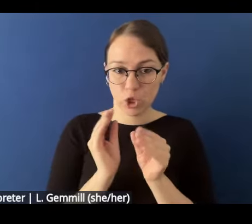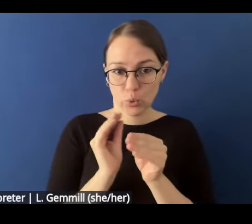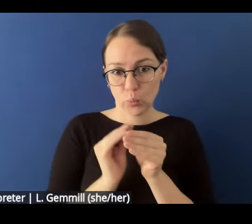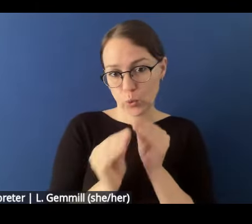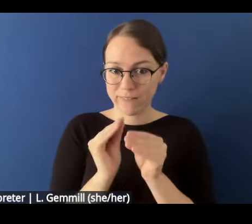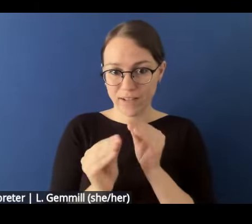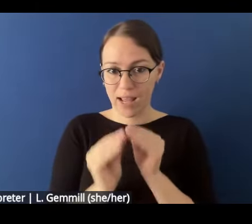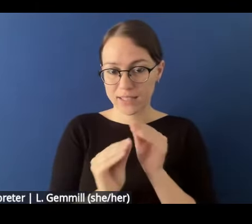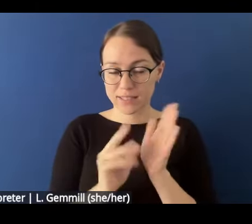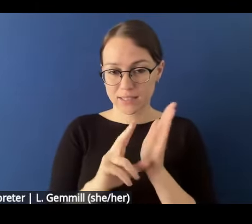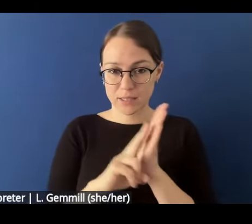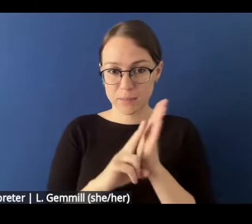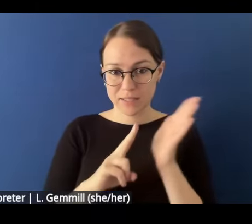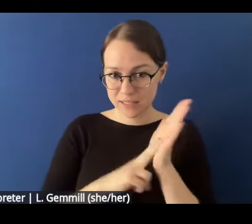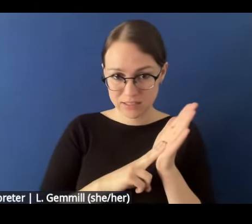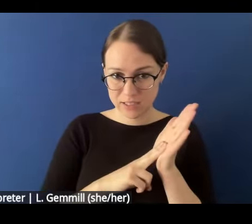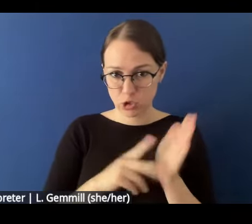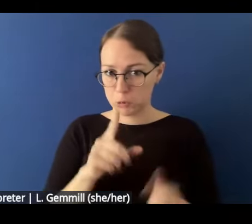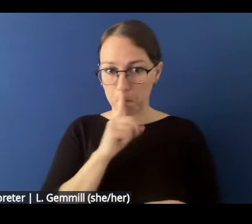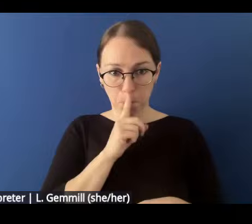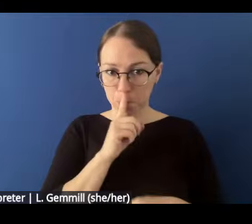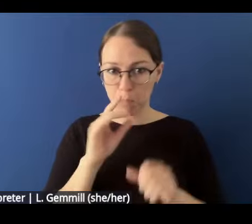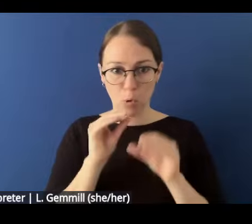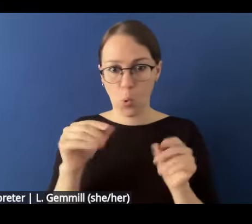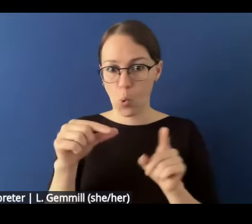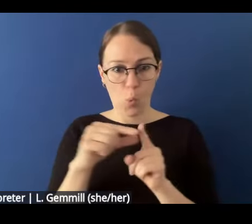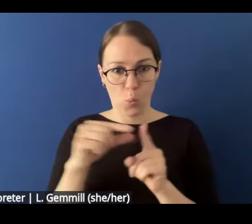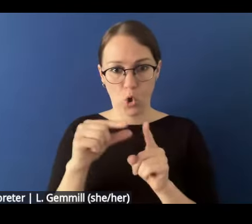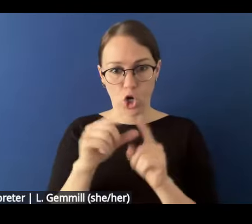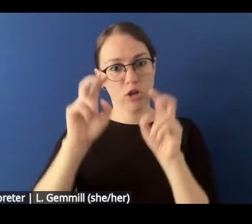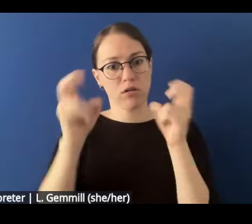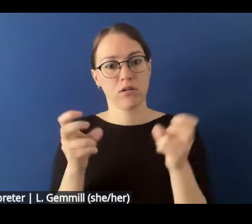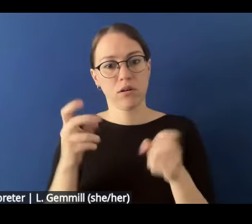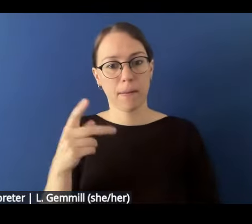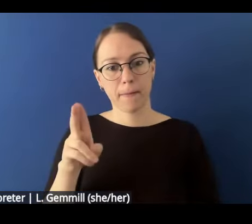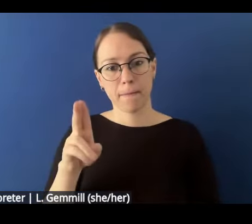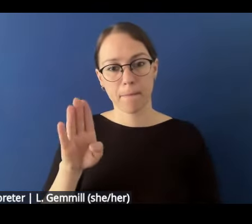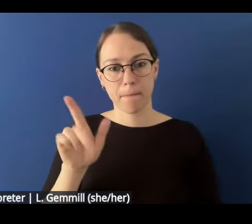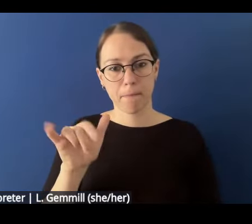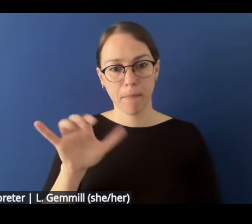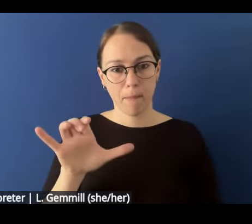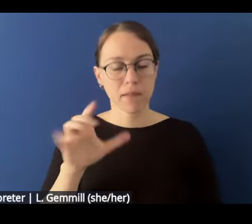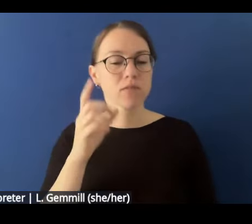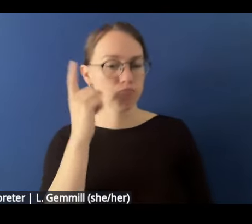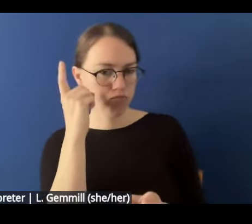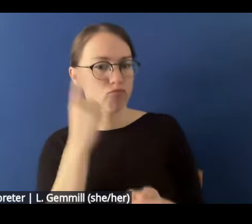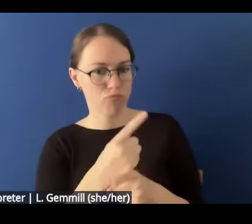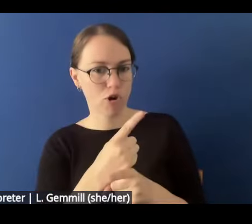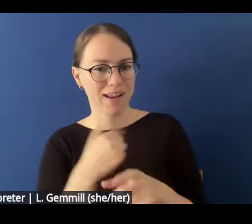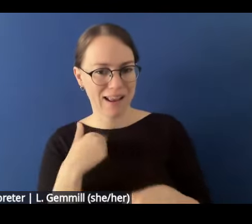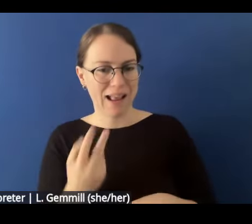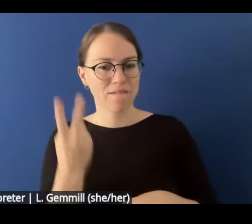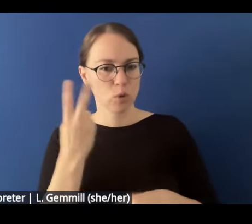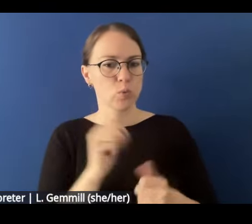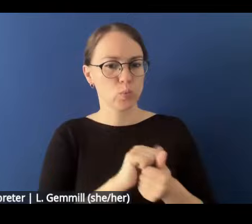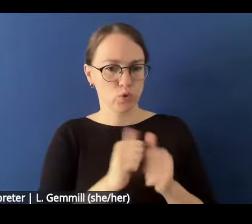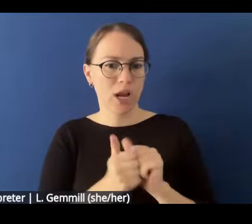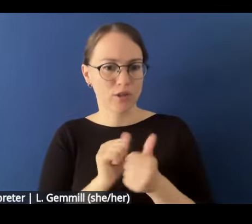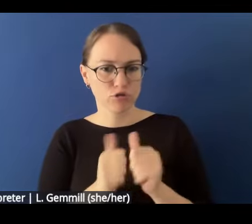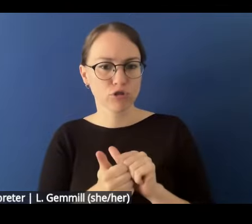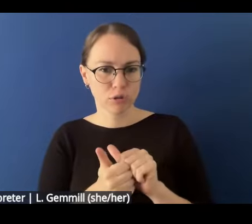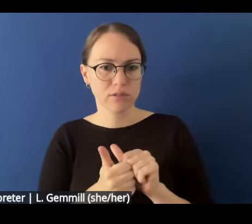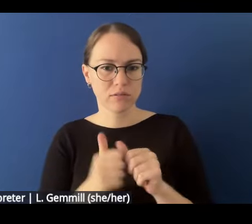Mhm. excluded the word public. That's correct, because there were 2 changes made to the proposed constitutional amendment in the